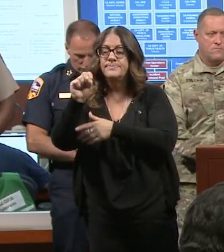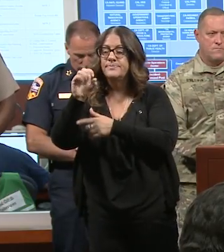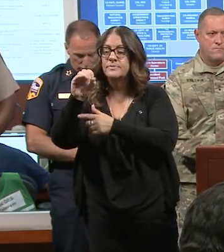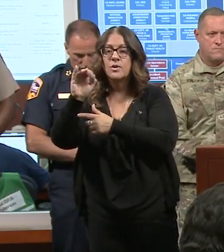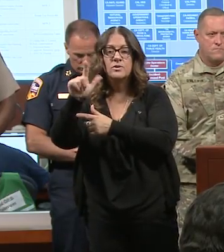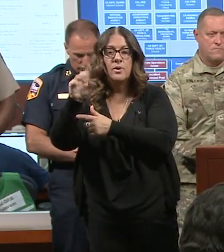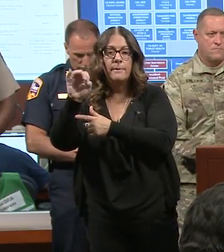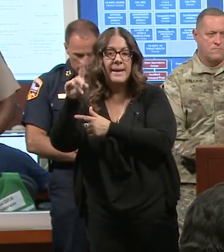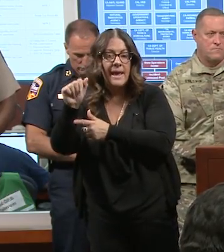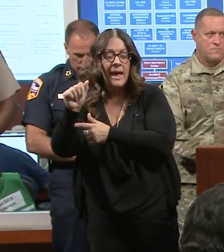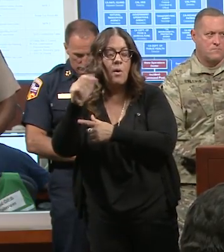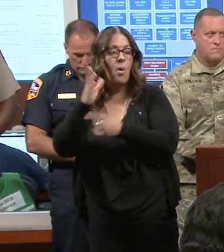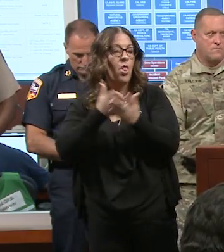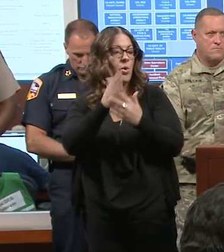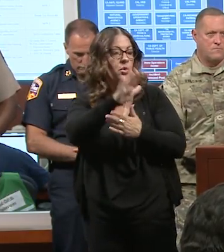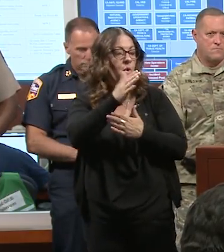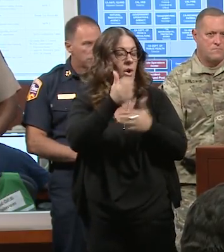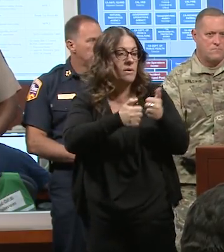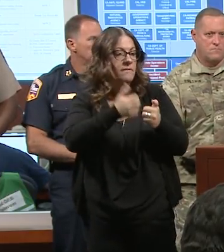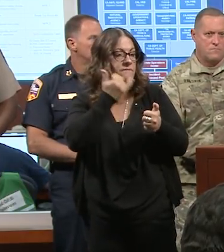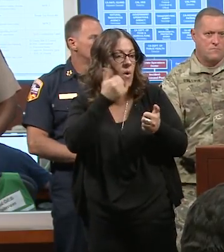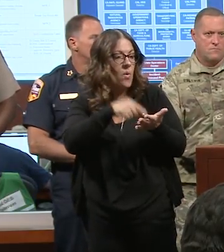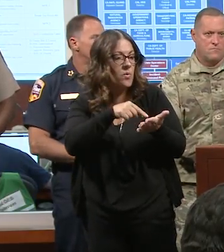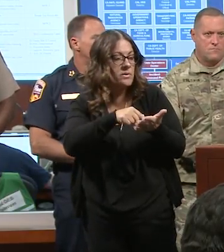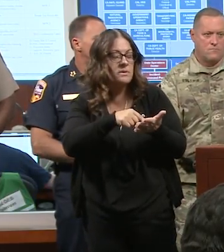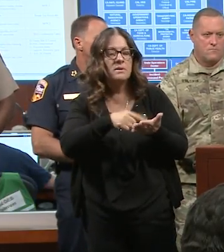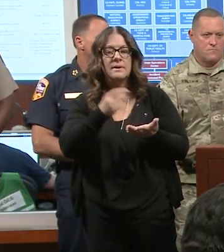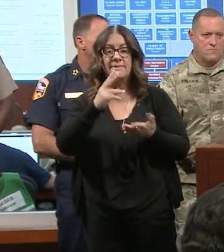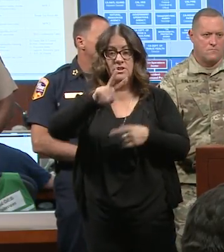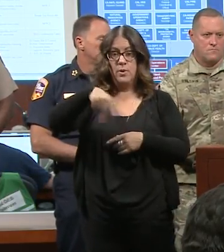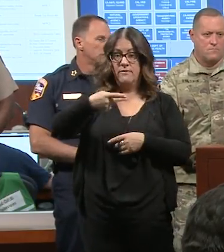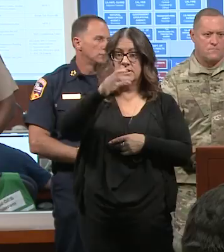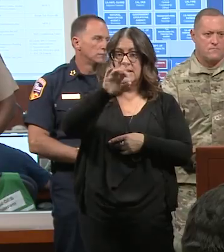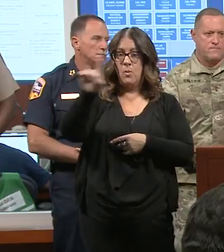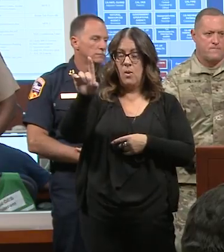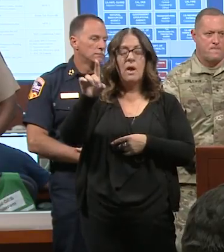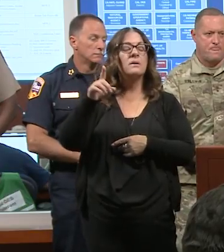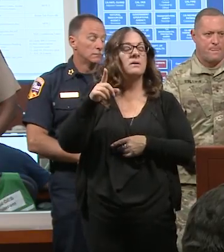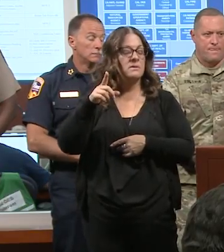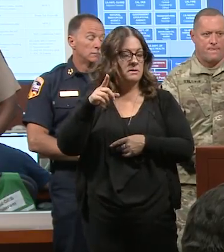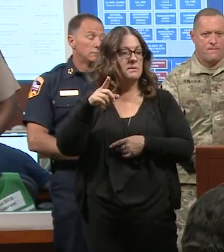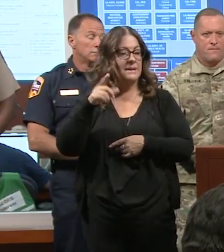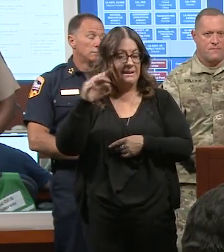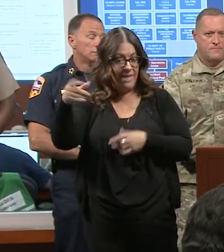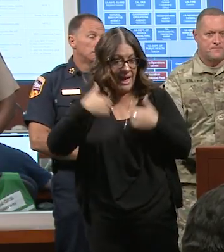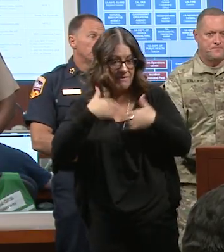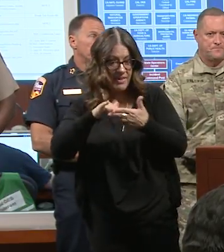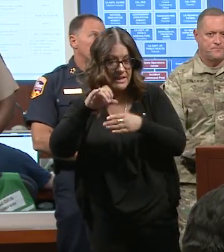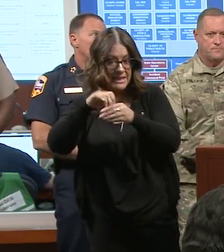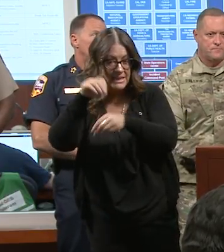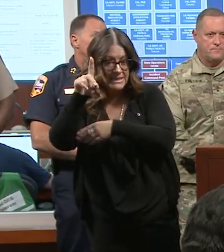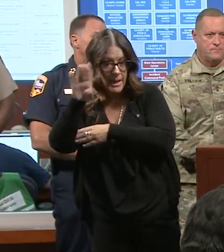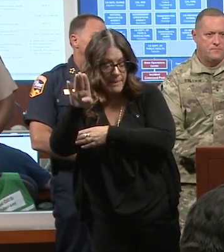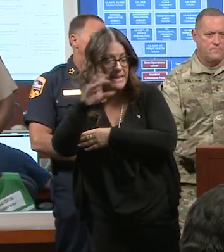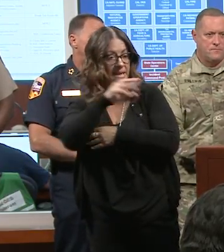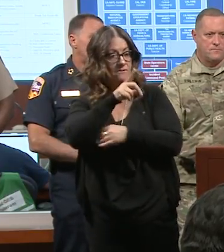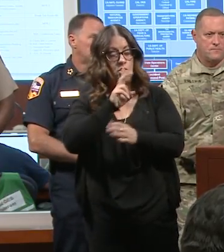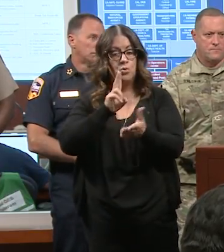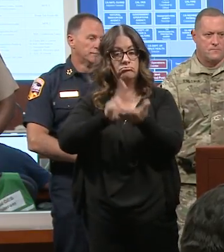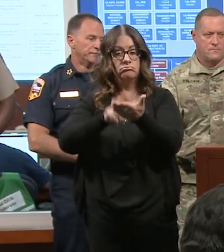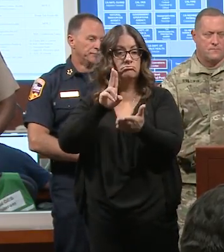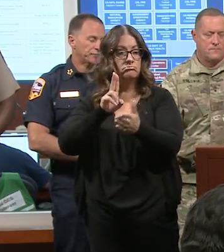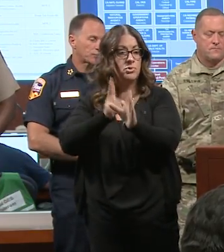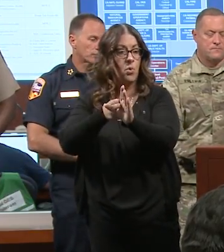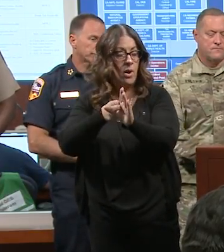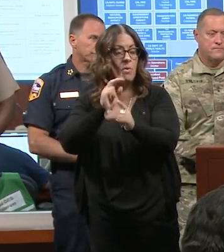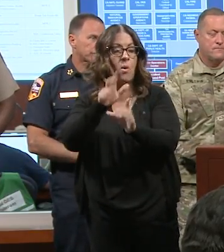notifying your phone directly. If it's a reverse 911, they have that in a database. If you opt in, you could